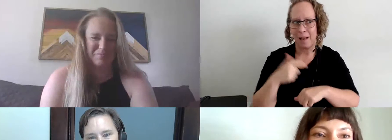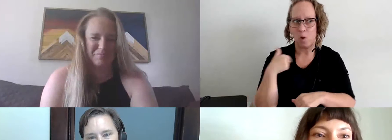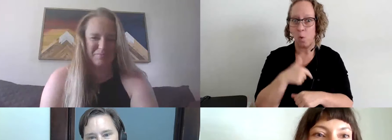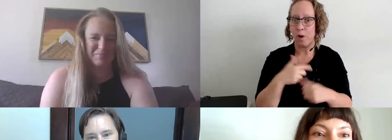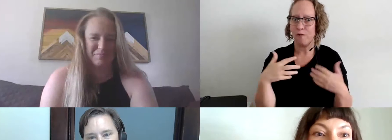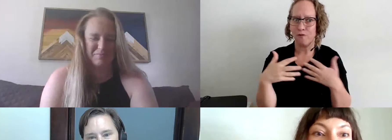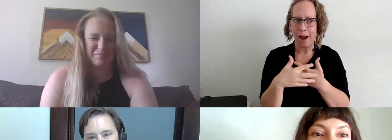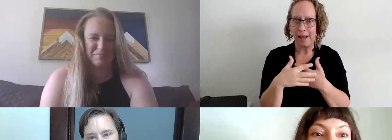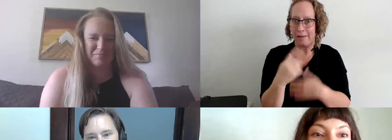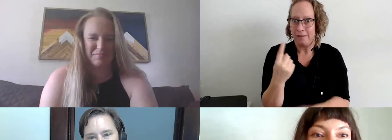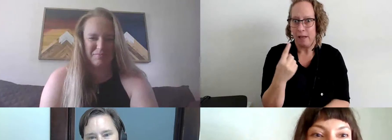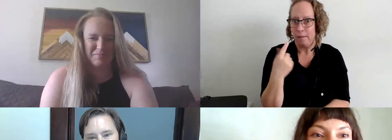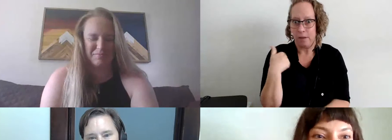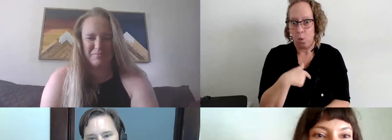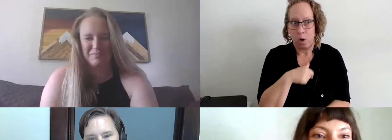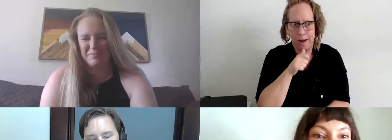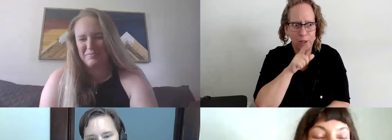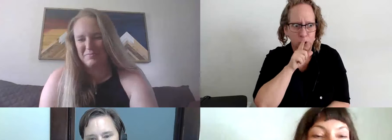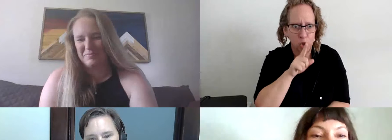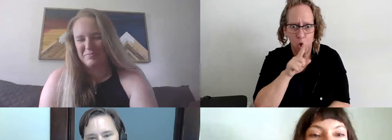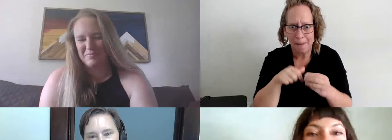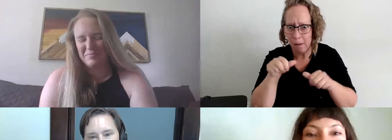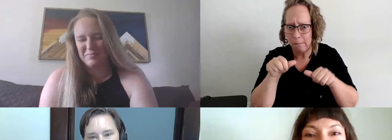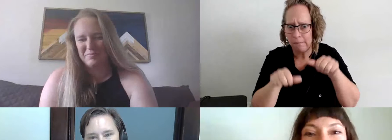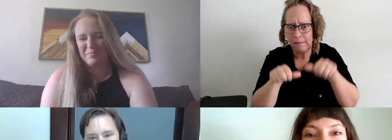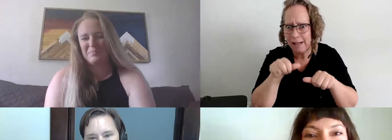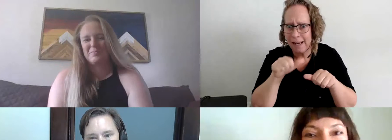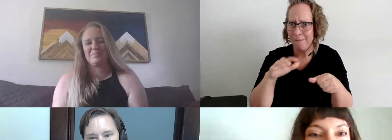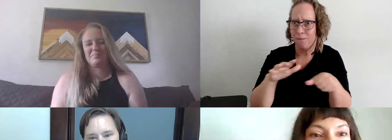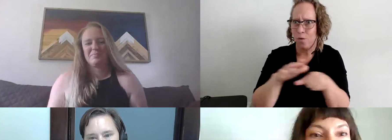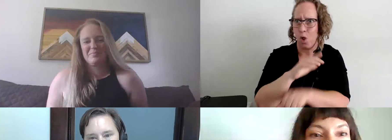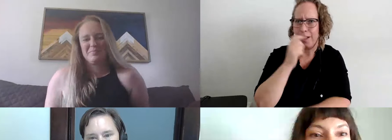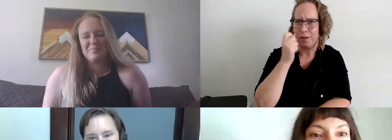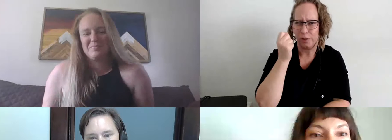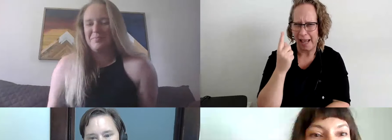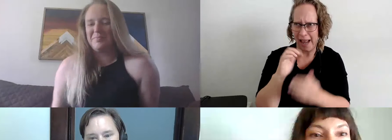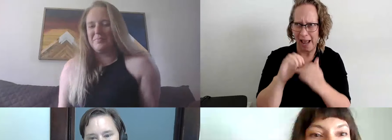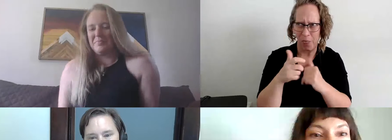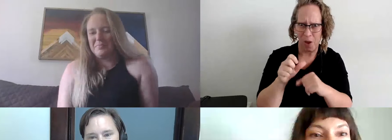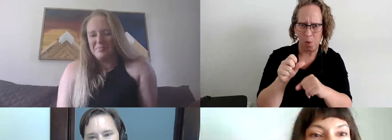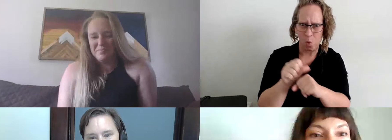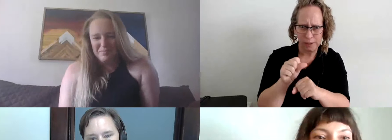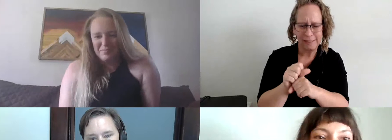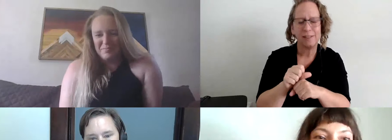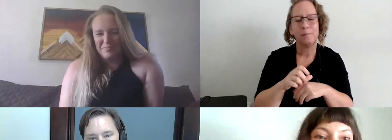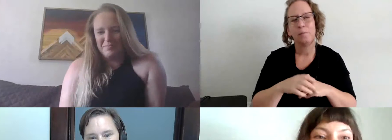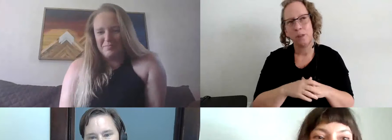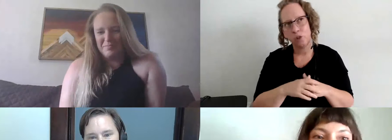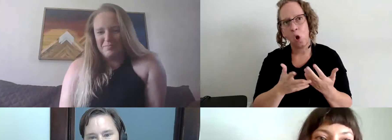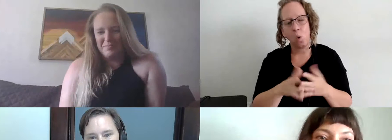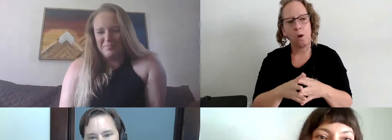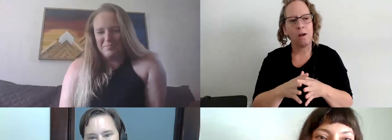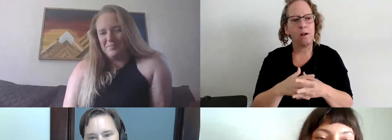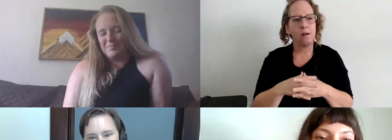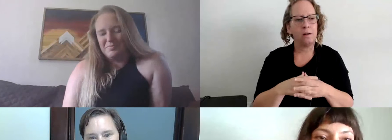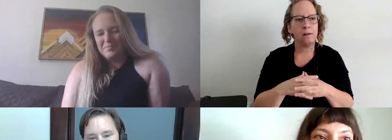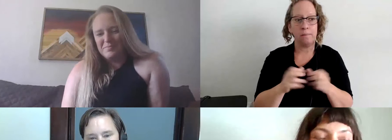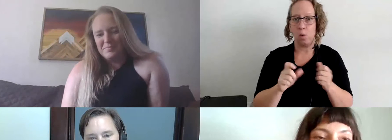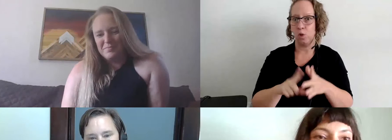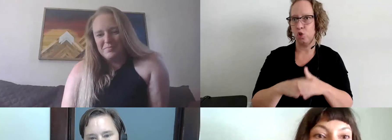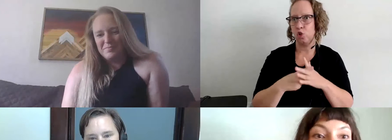of something that we are not sure about or we don't have a full understanding of how it works. So to start, I